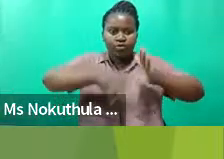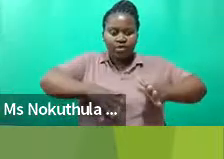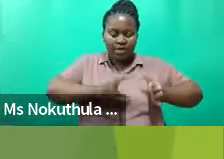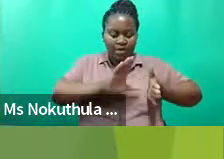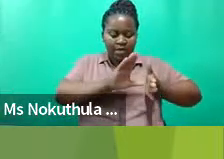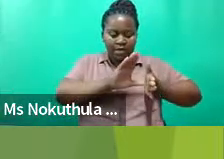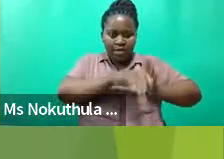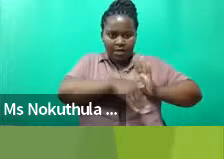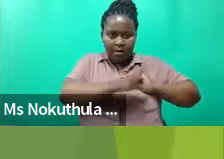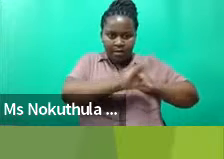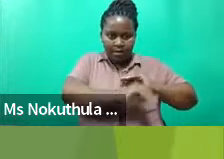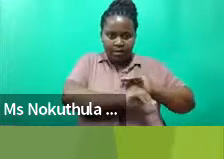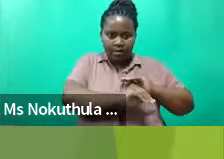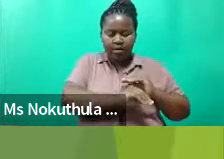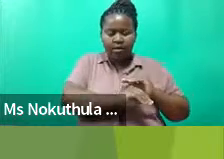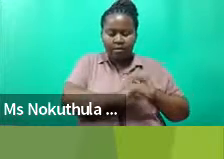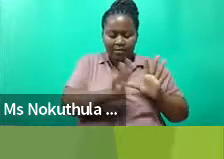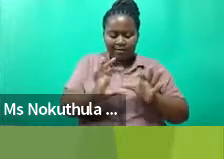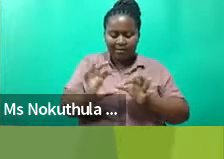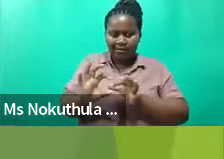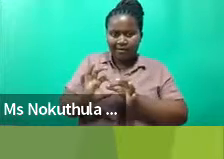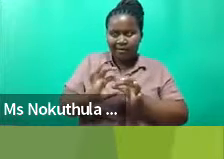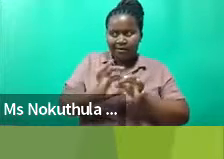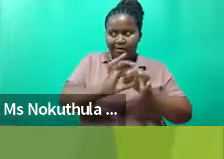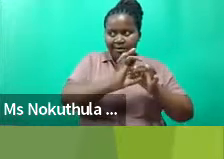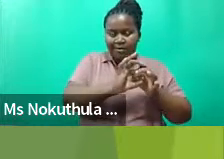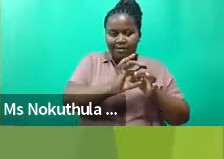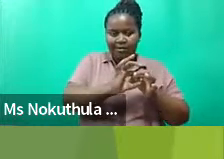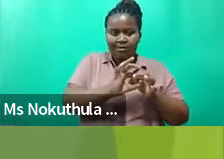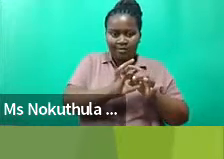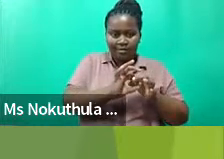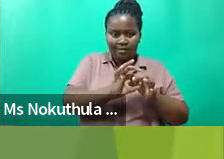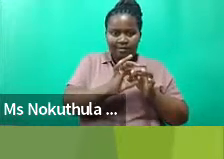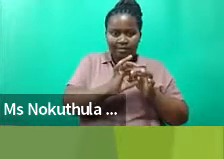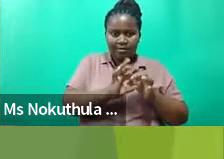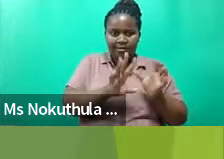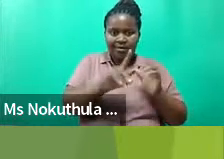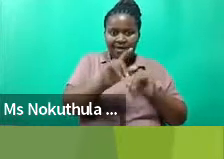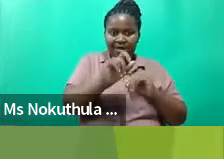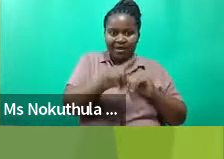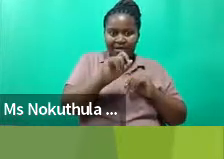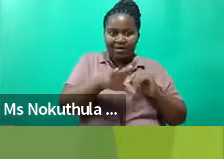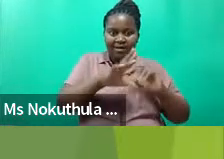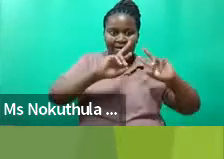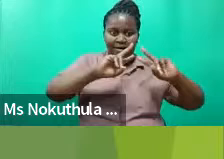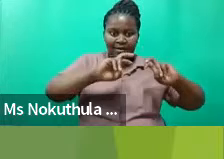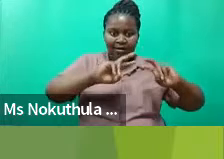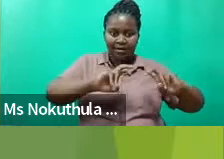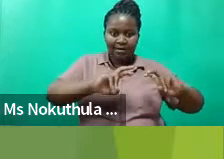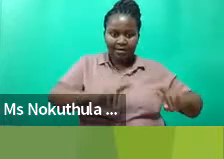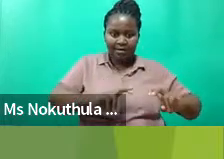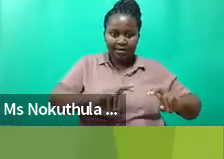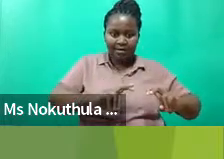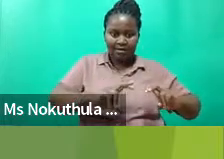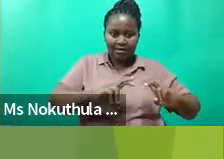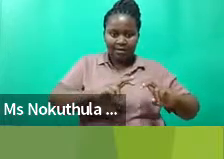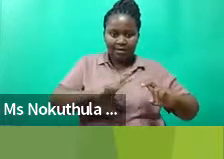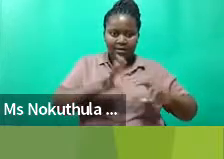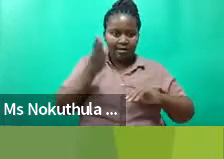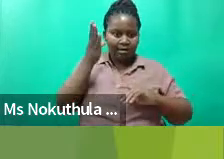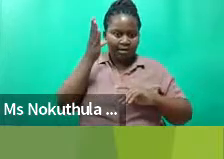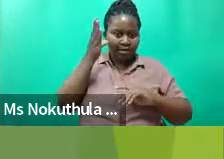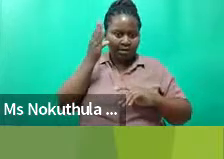toward intimate relationships. In the light of this study researched the perception and experience of